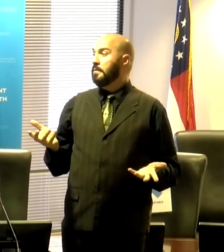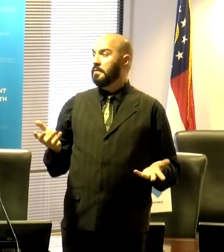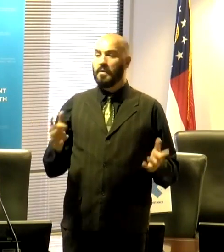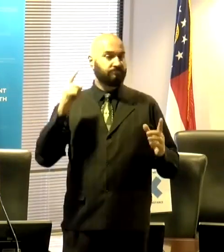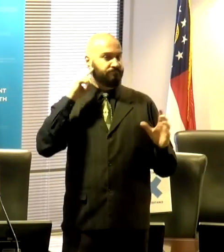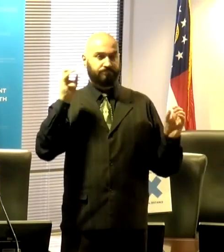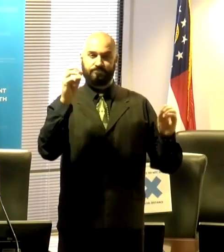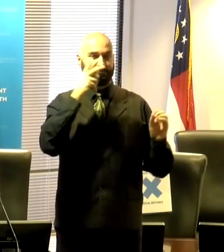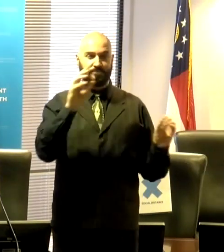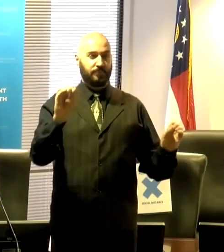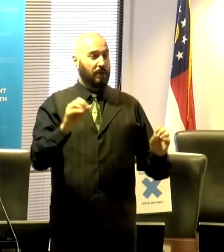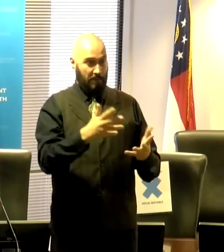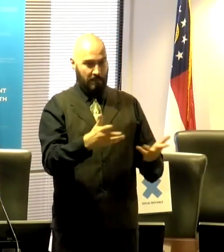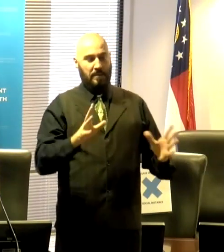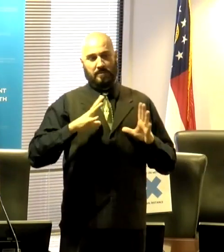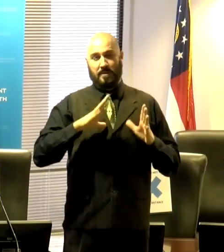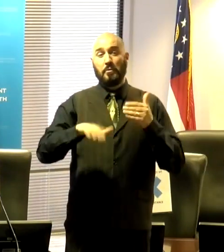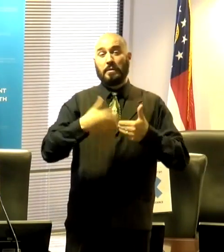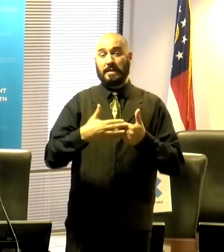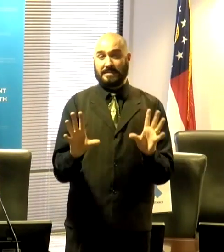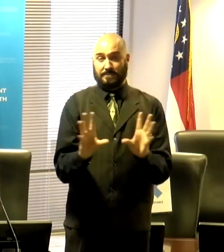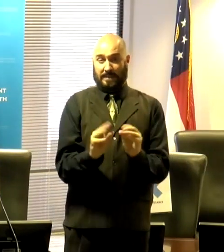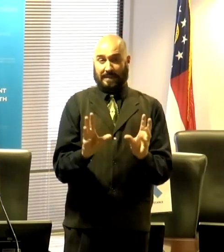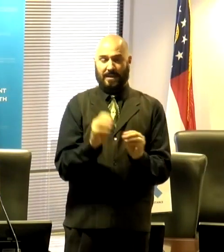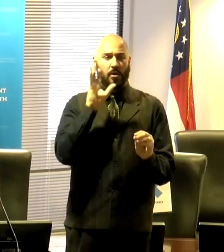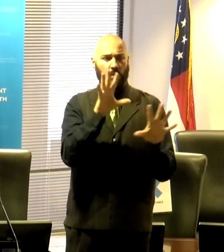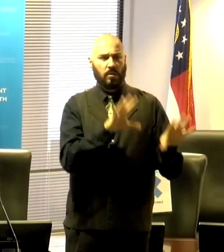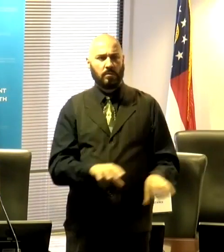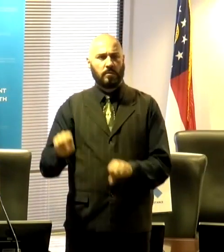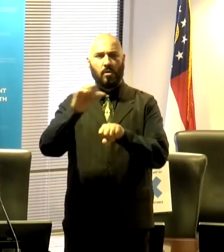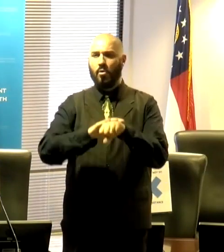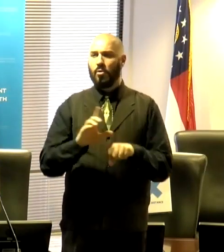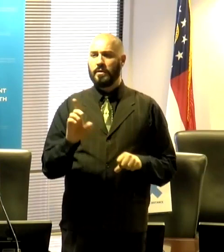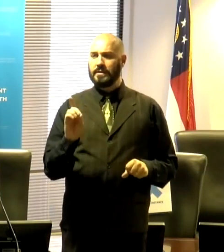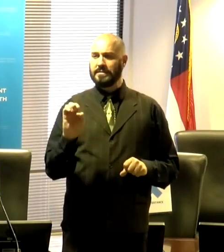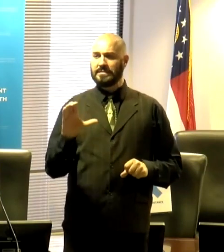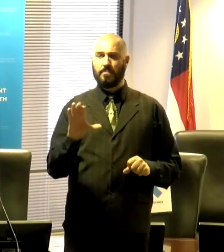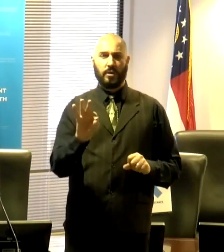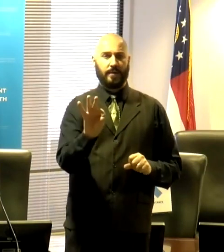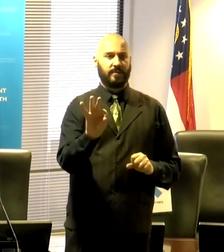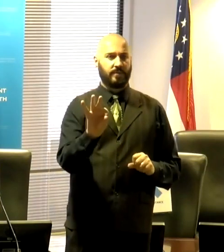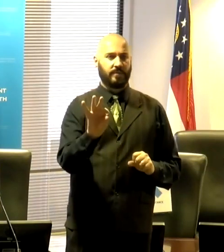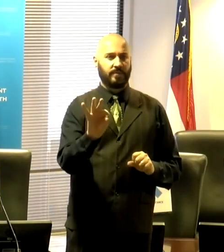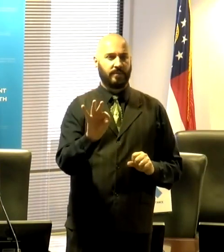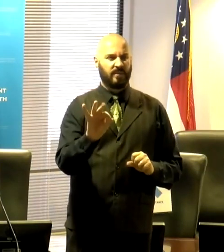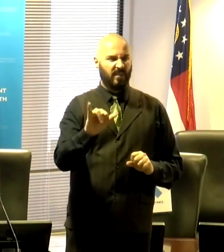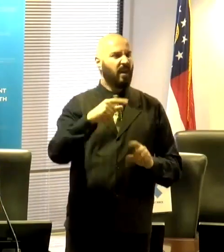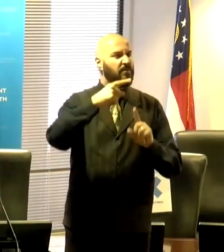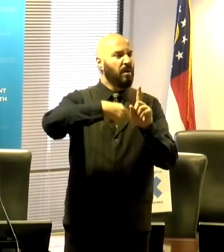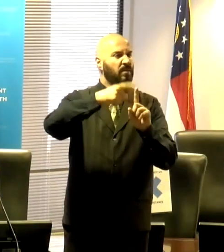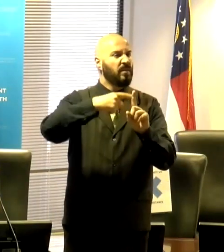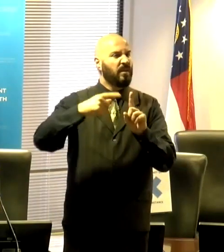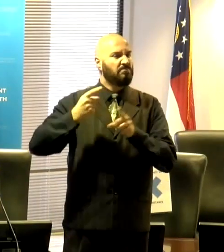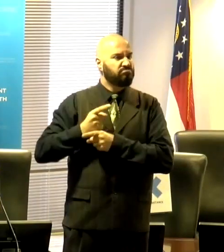Hearing none, our next meeting will be held on December 9th, our monthly meeting.